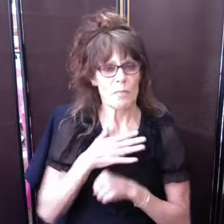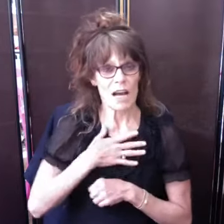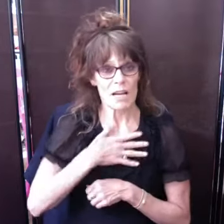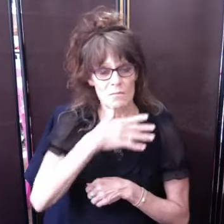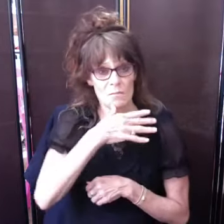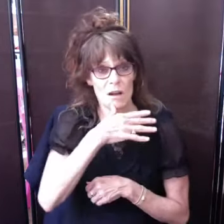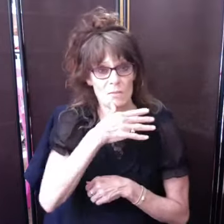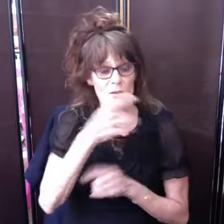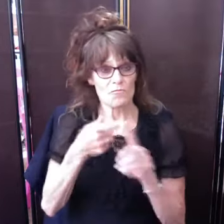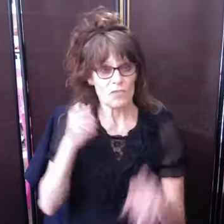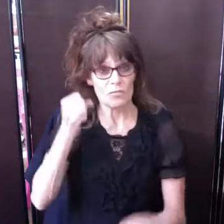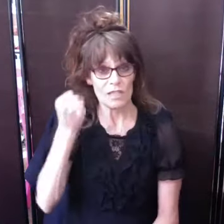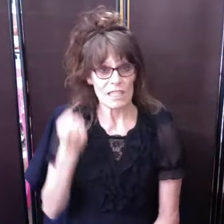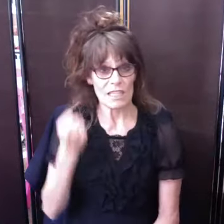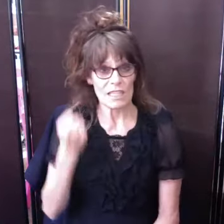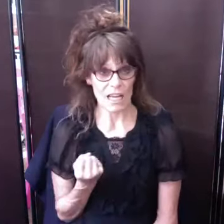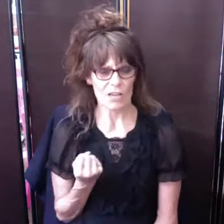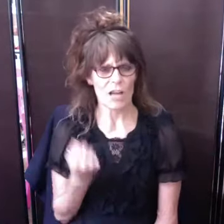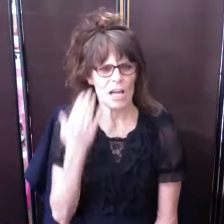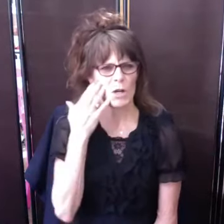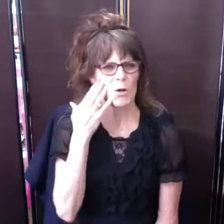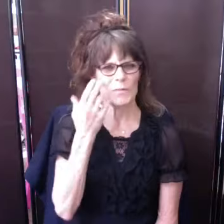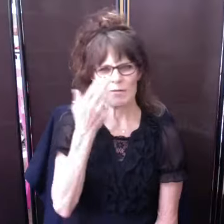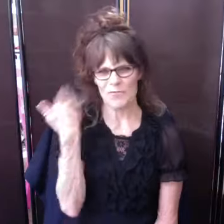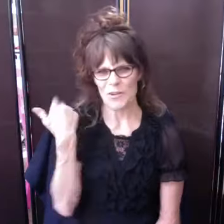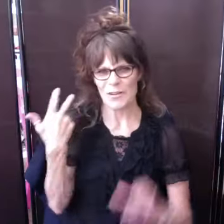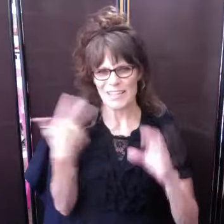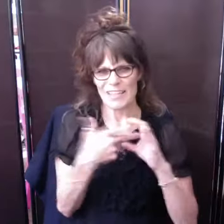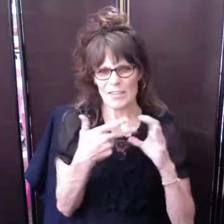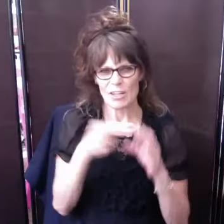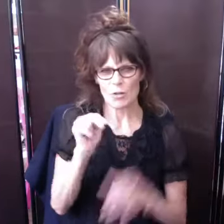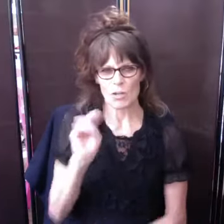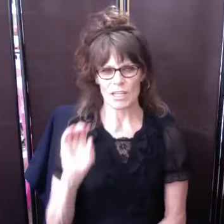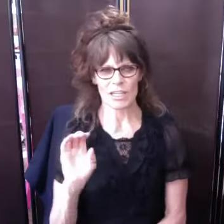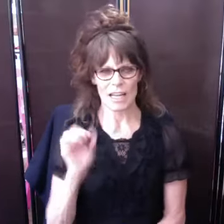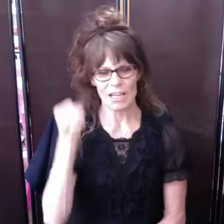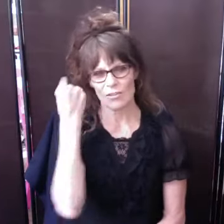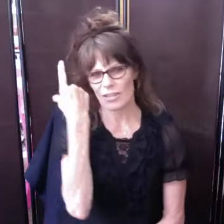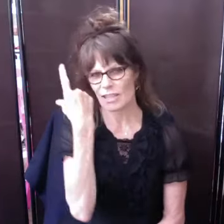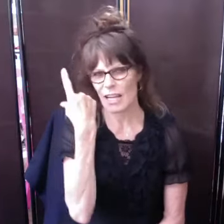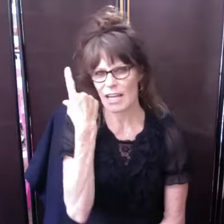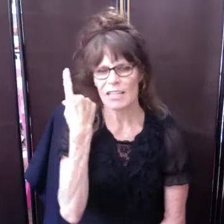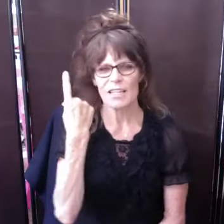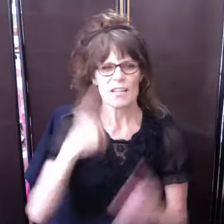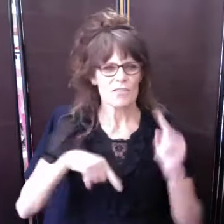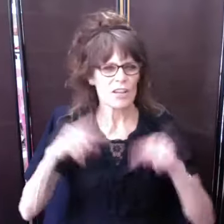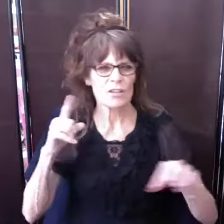funny. I was on a little Zoom thing, people in North Carolina, and they could kind of understand that fluctuation, variance in accents. You guys know,